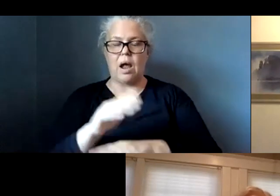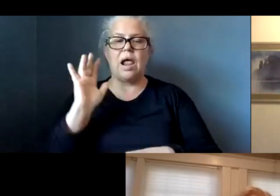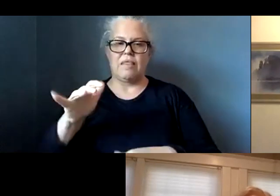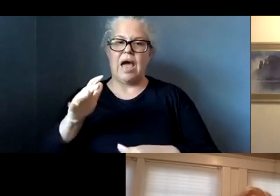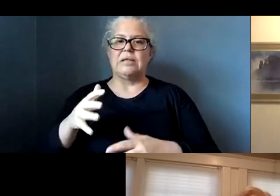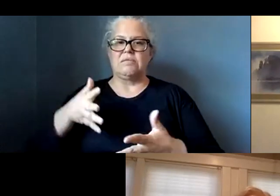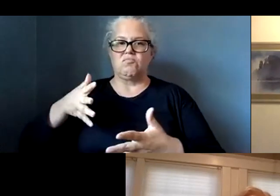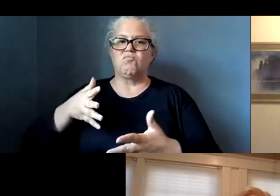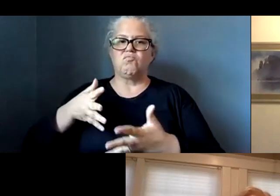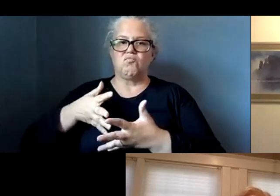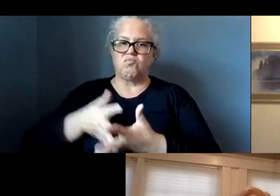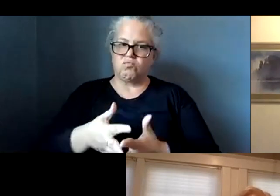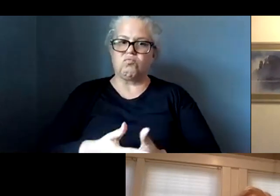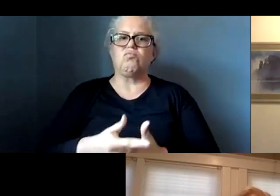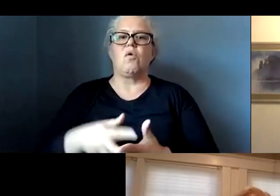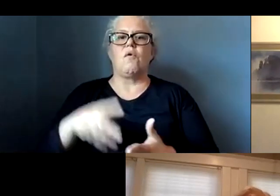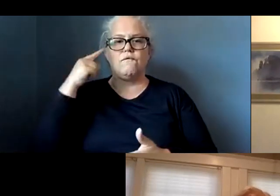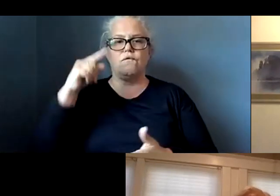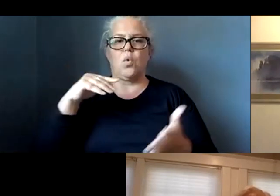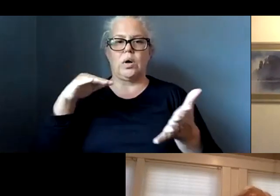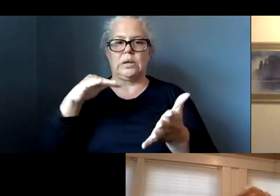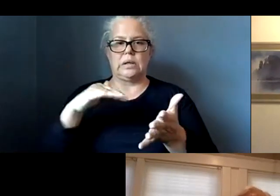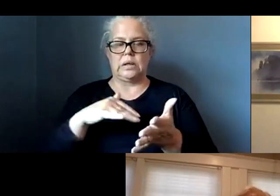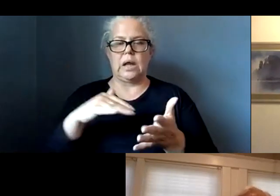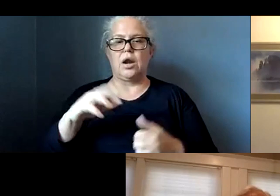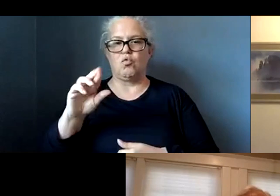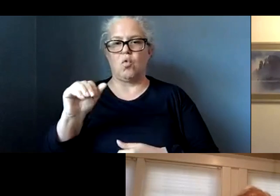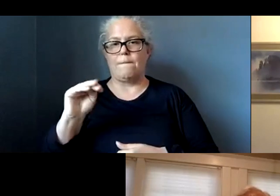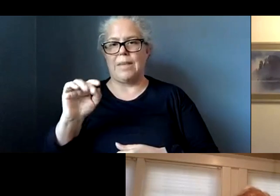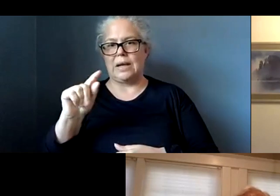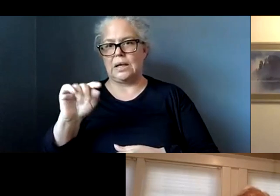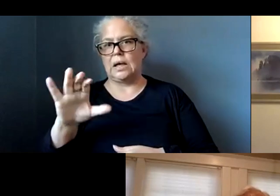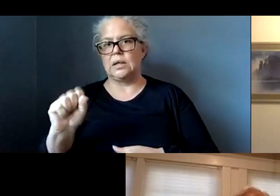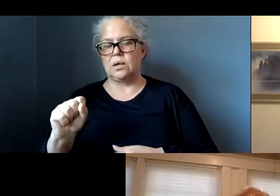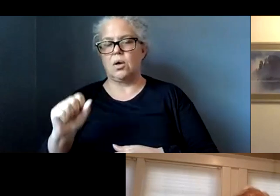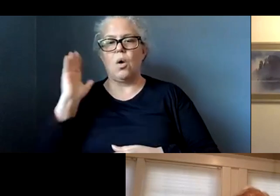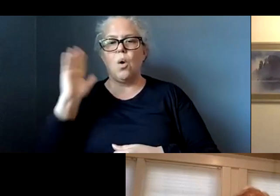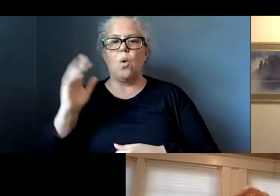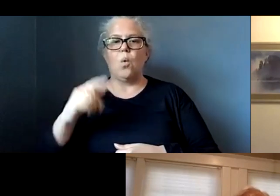place. We'll be putting up a link later on where you can buy the book from a store that